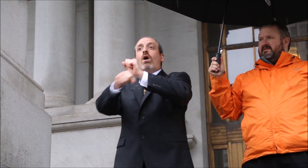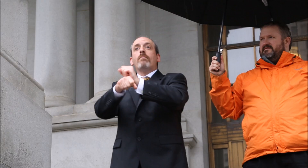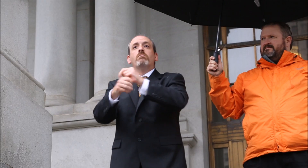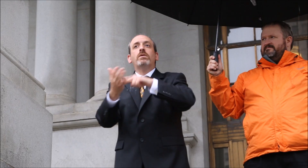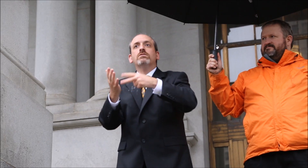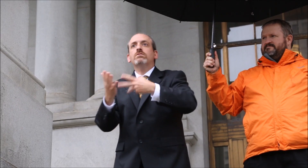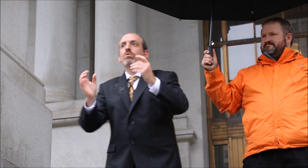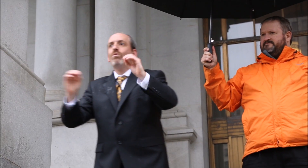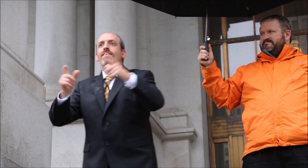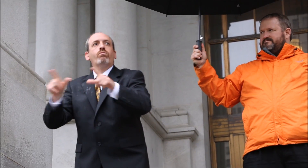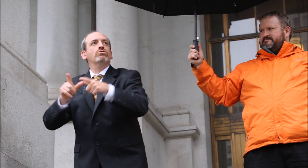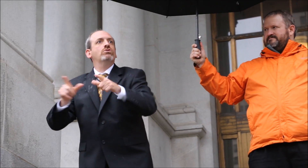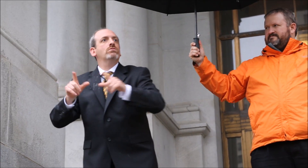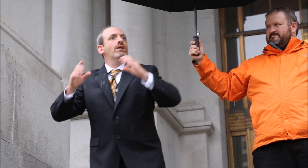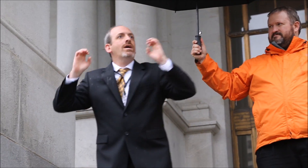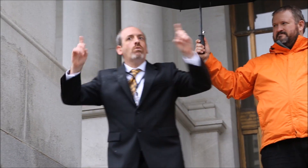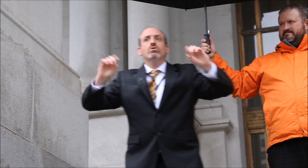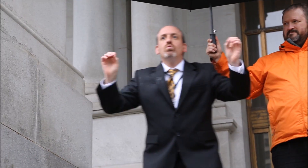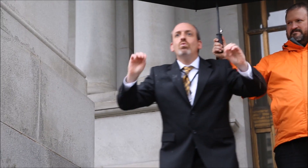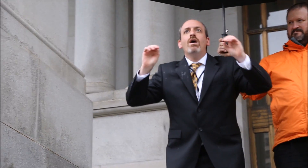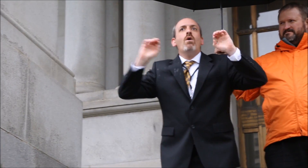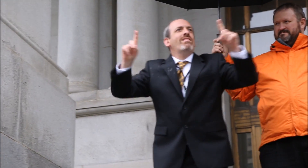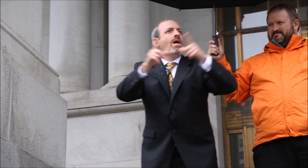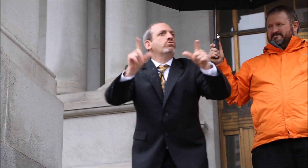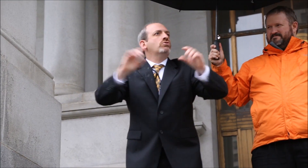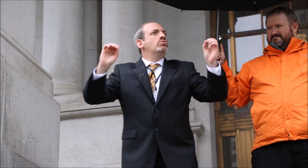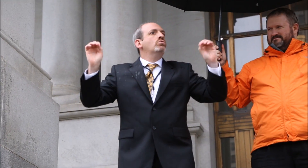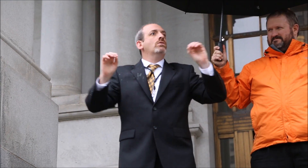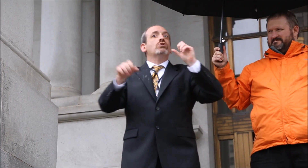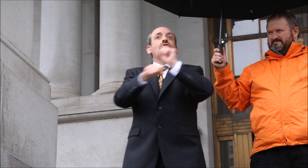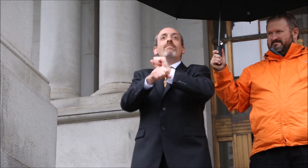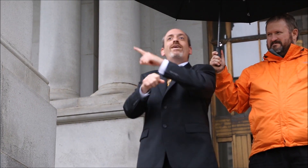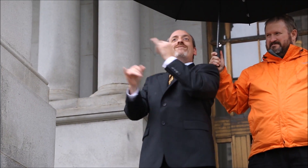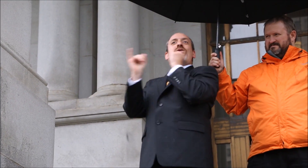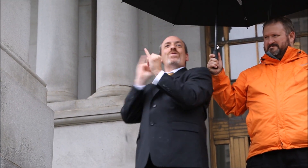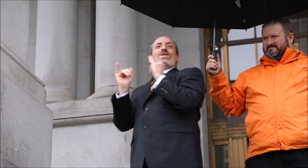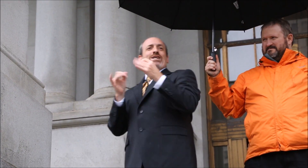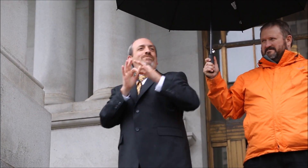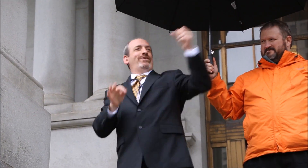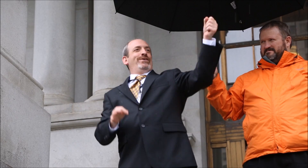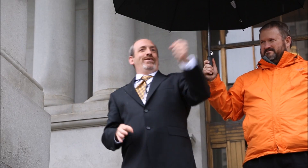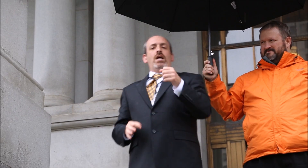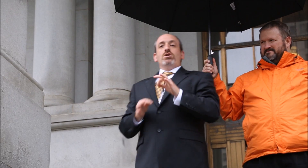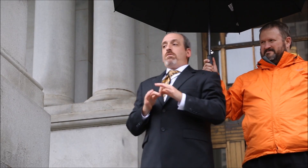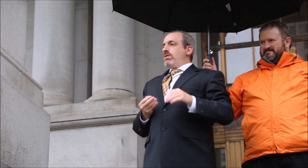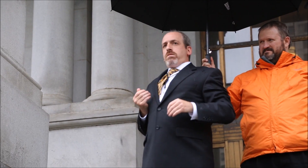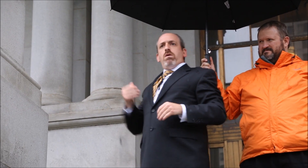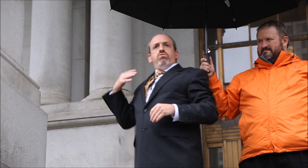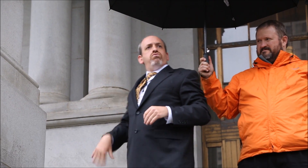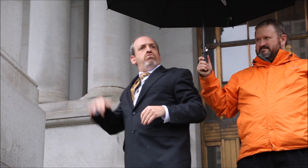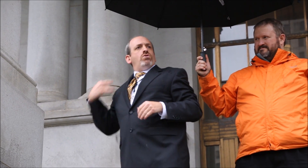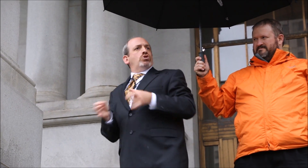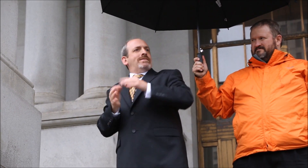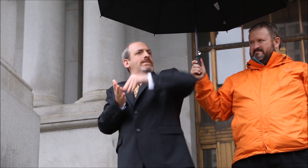started. This is not about me, this is not about him. This is about all of us. We are all fed up with